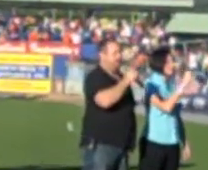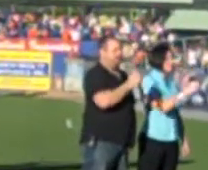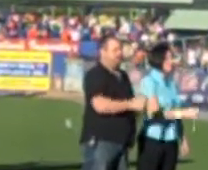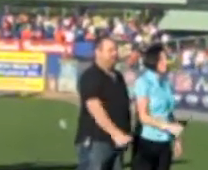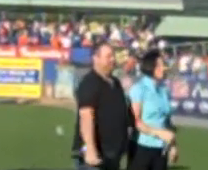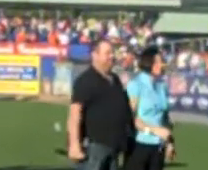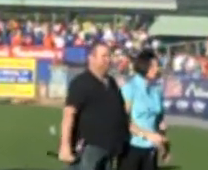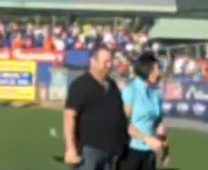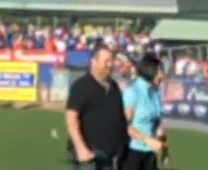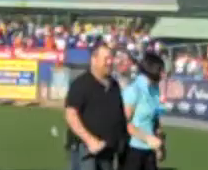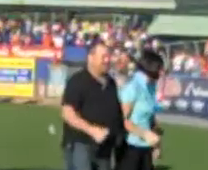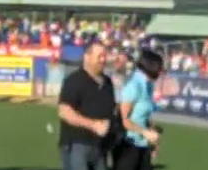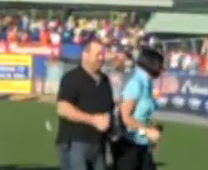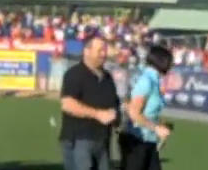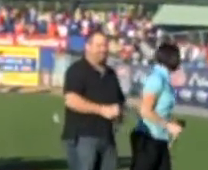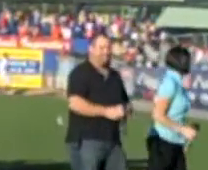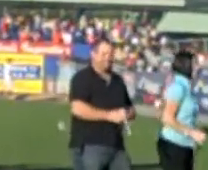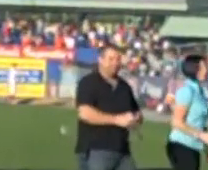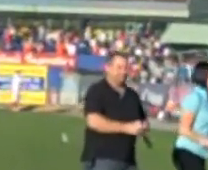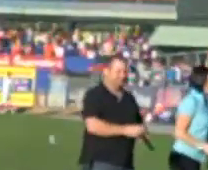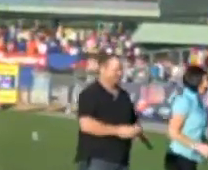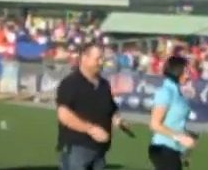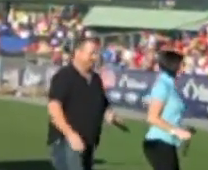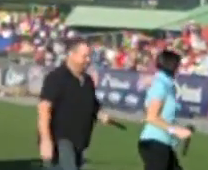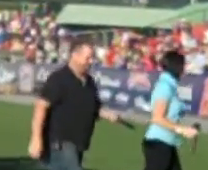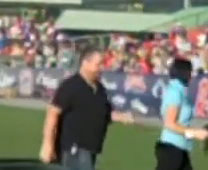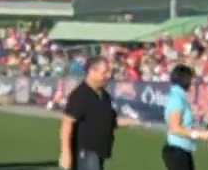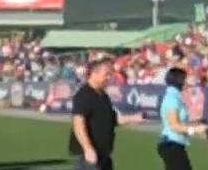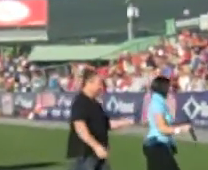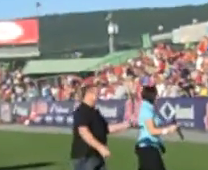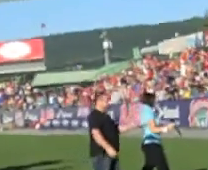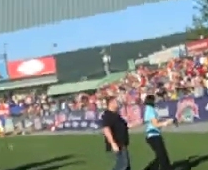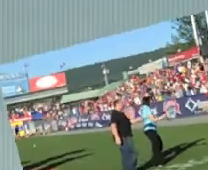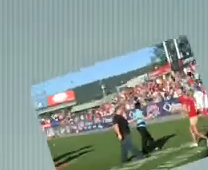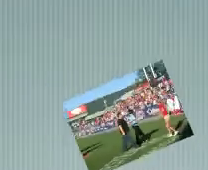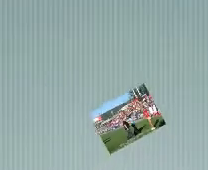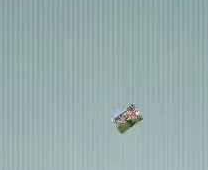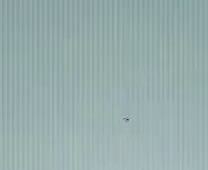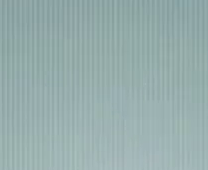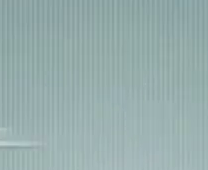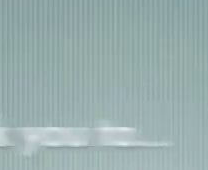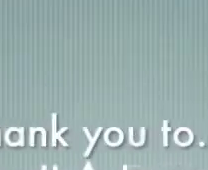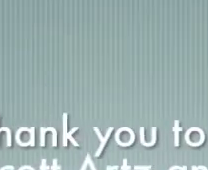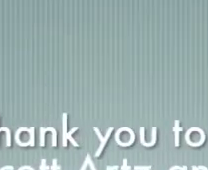Thank you for joining Laura and Jonathan Chewy. Thank you. Thank you.